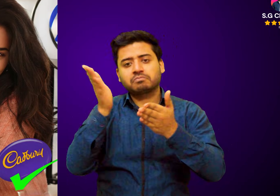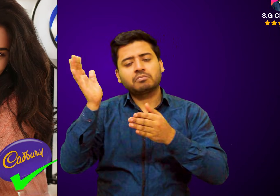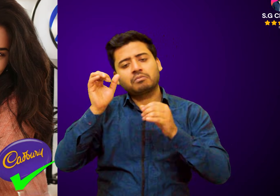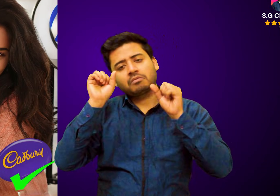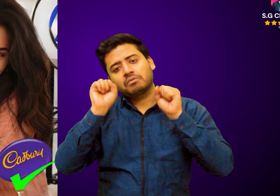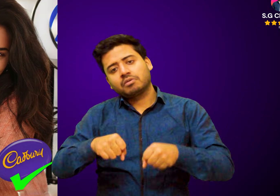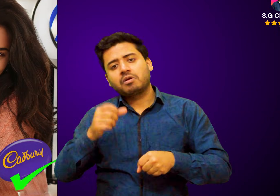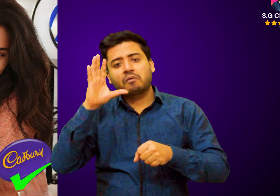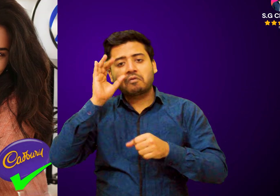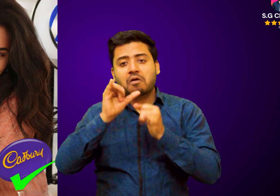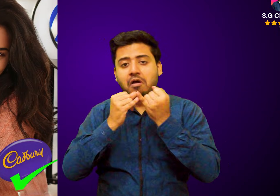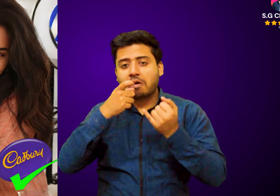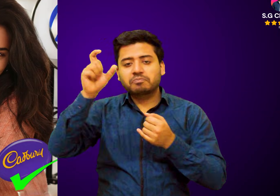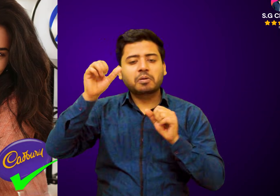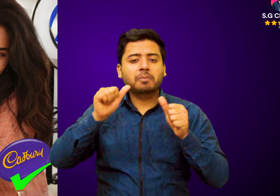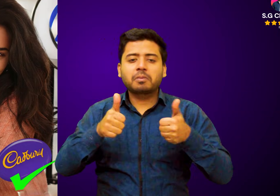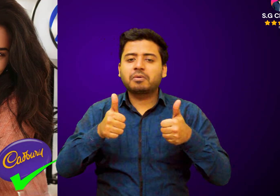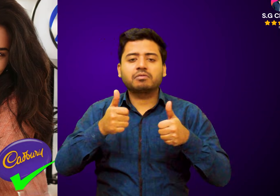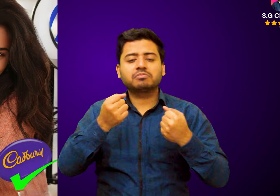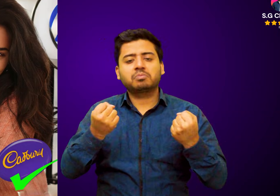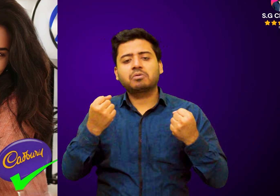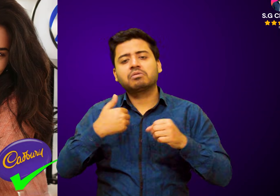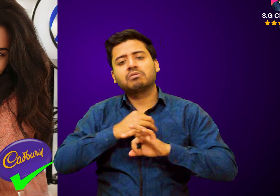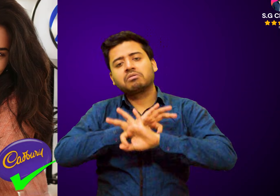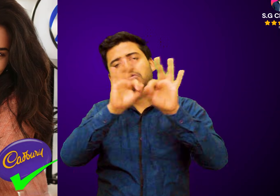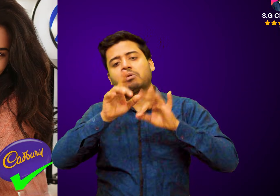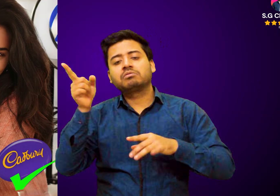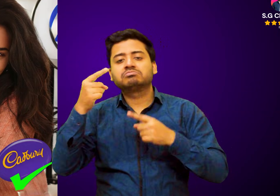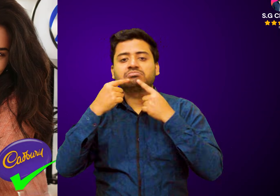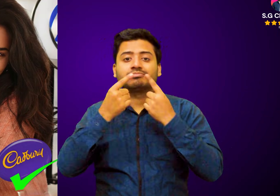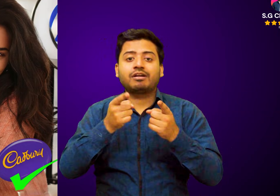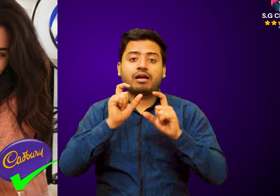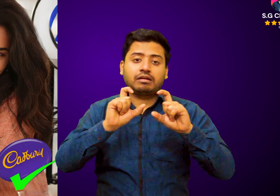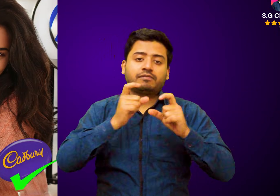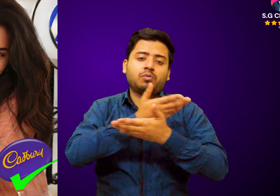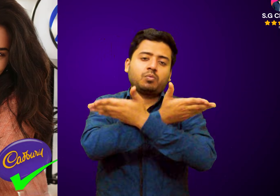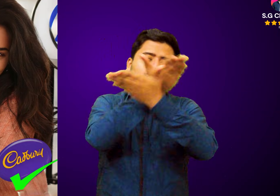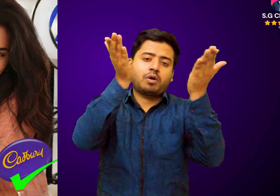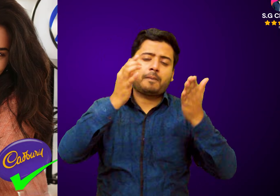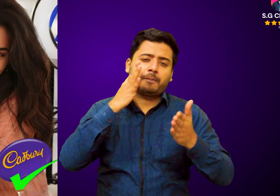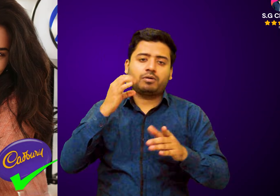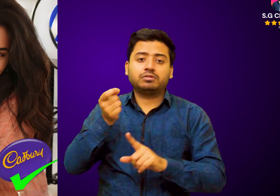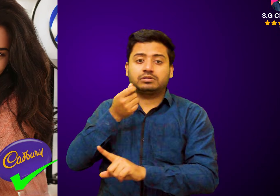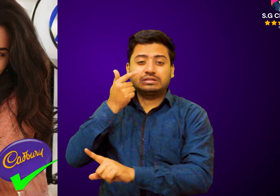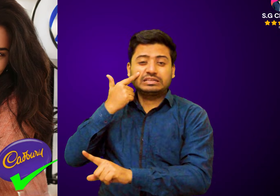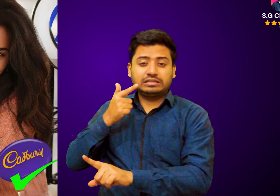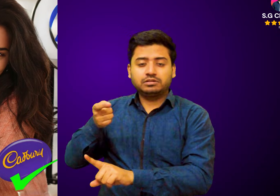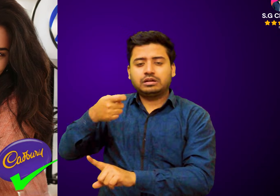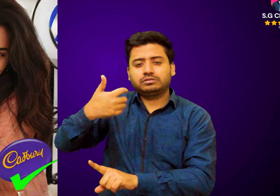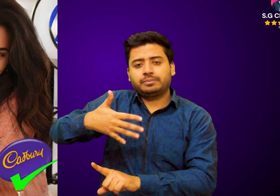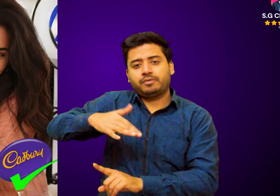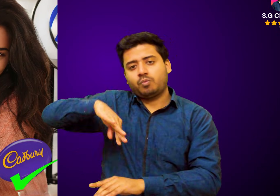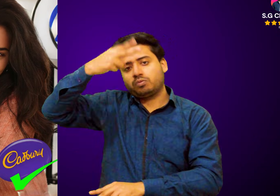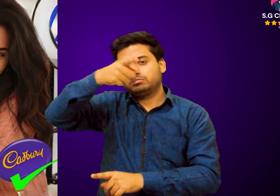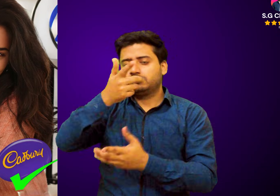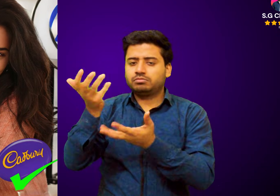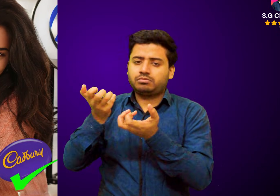ingredient quality, taste complexity, and ethical considerations. The right choice depends on your priorities. The cheap option